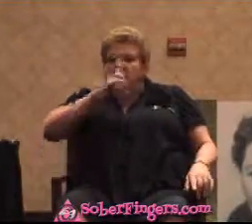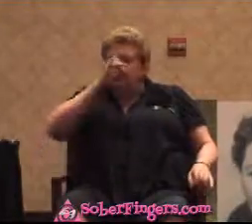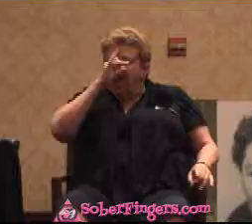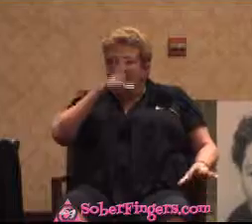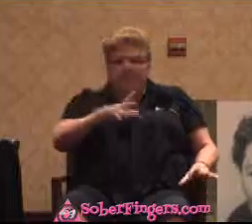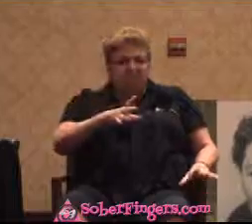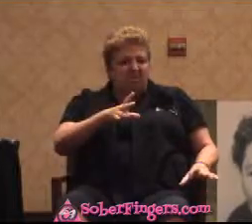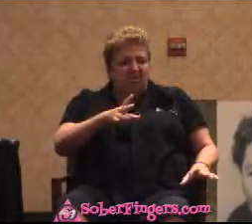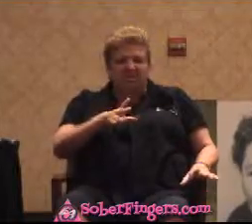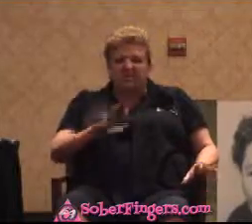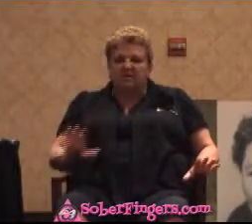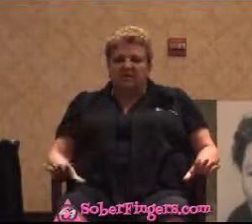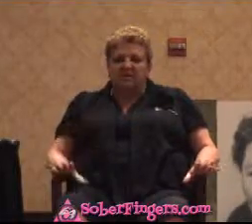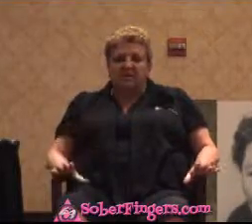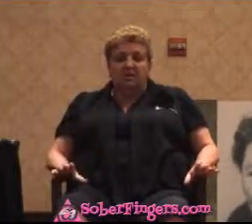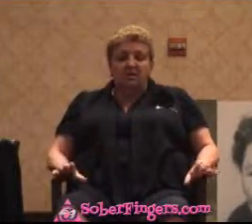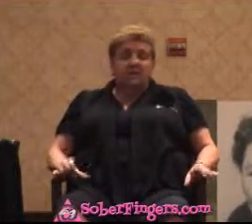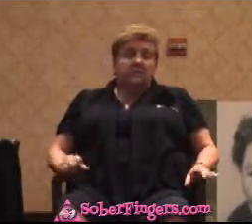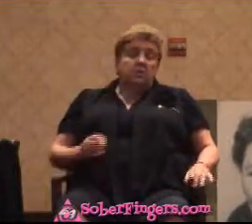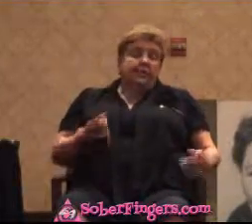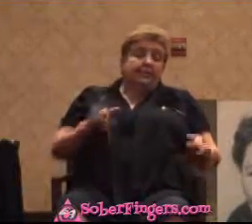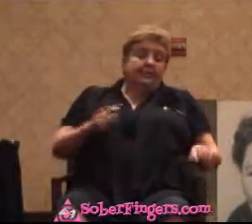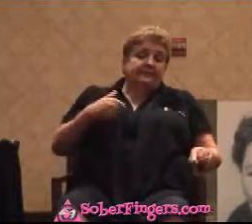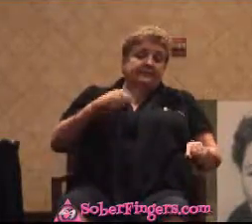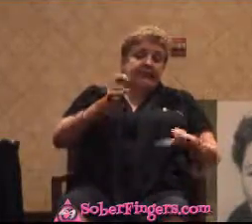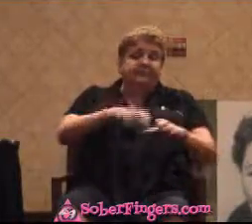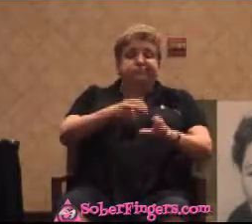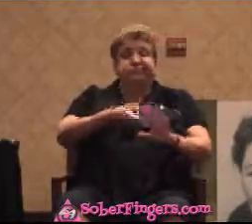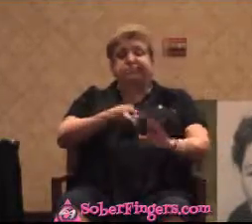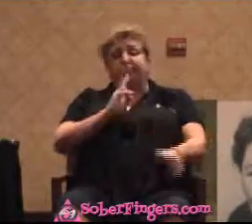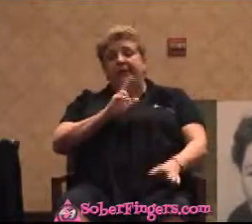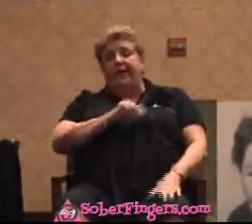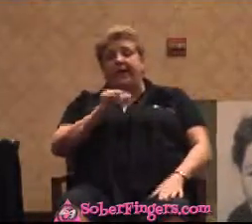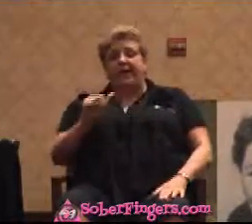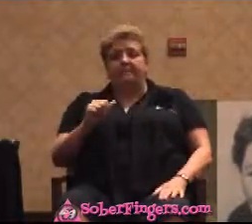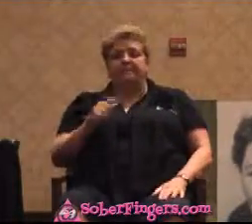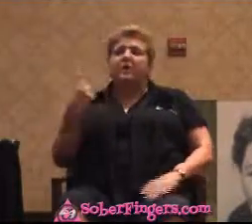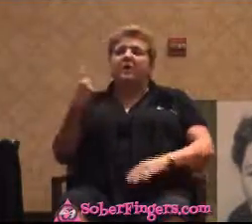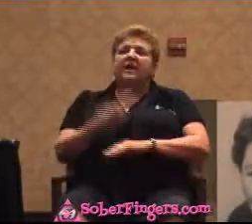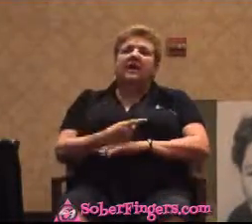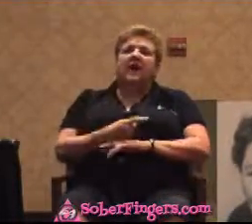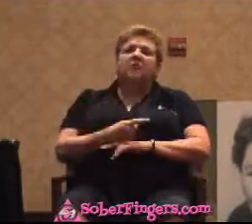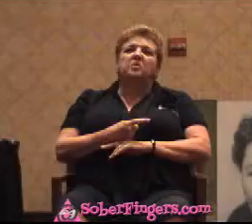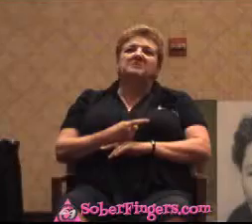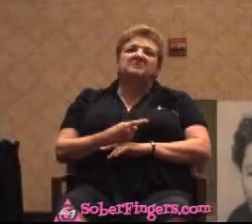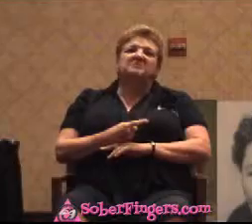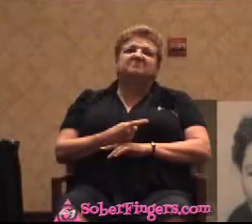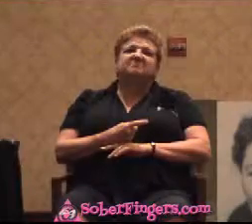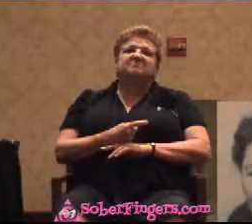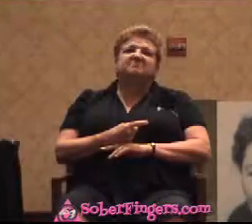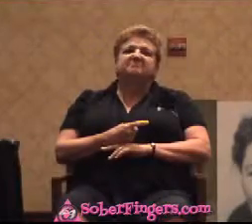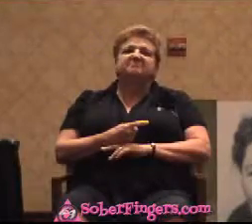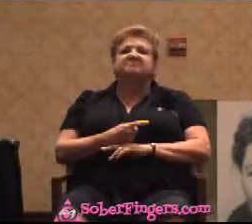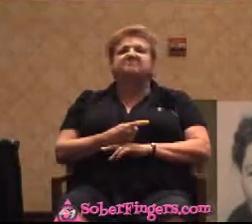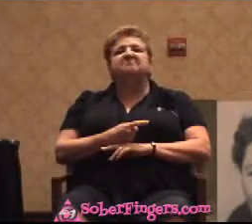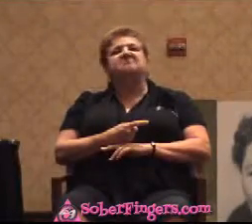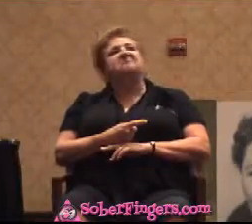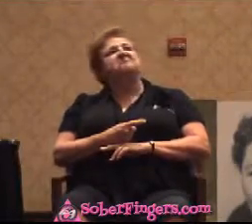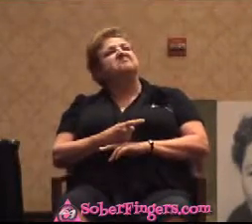So I ended up leaving Alcoholics Anonymous. Because one day I was sitting around with a cloud on the horizon. Suddenly the